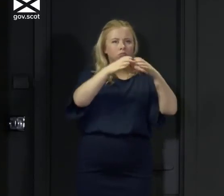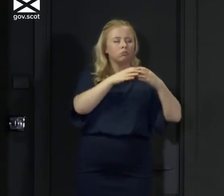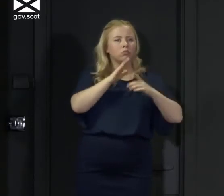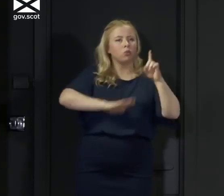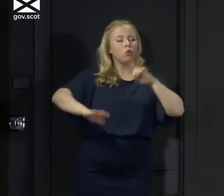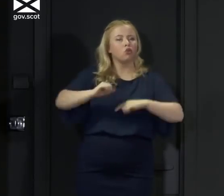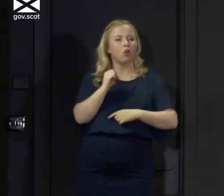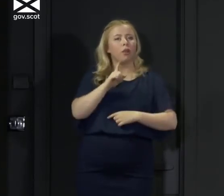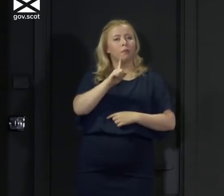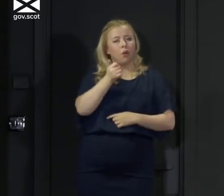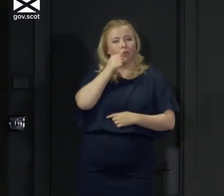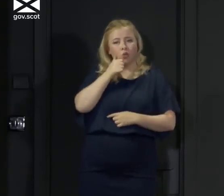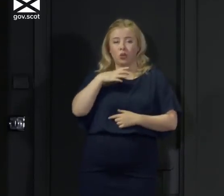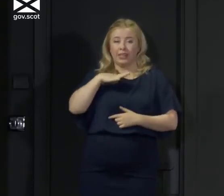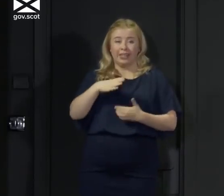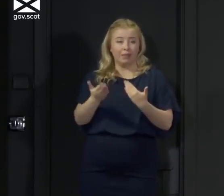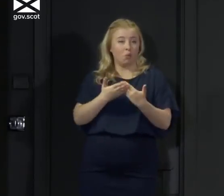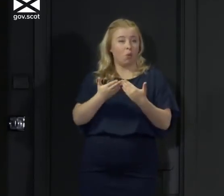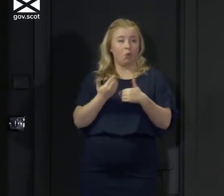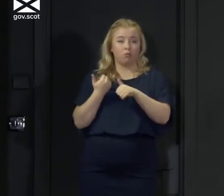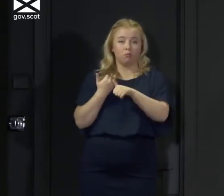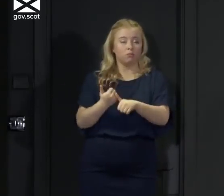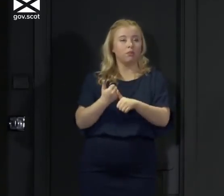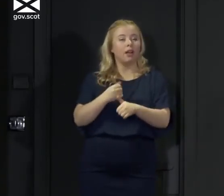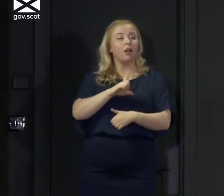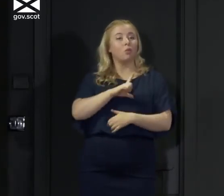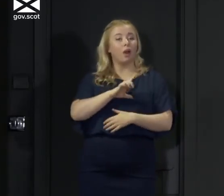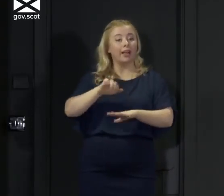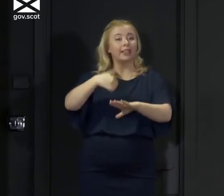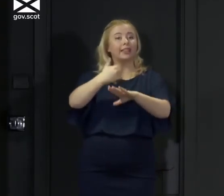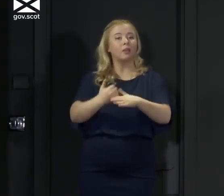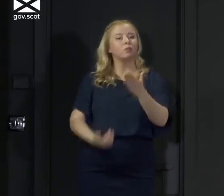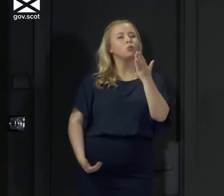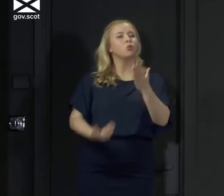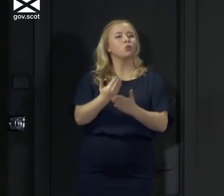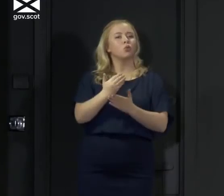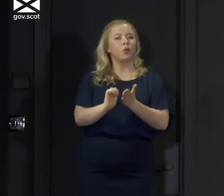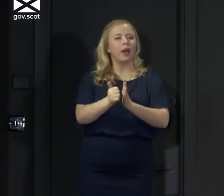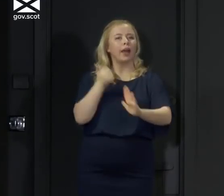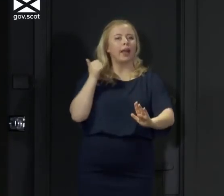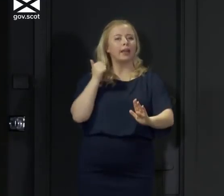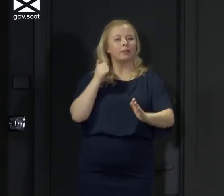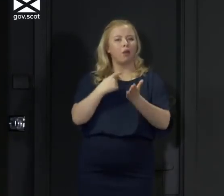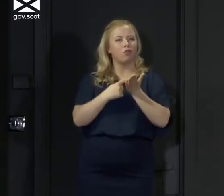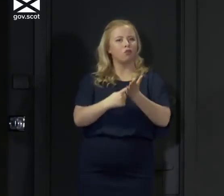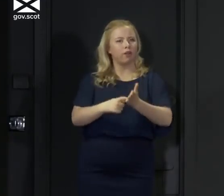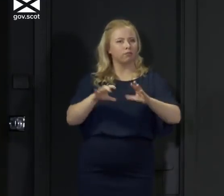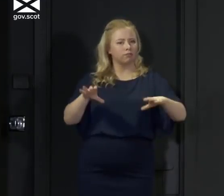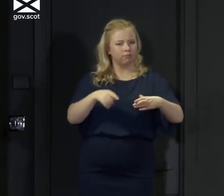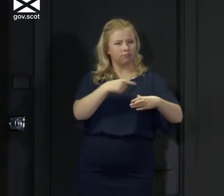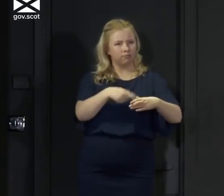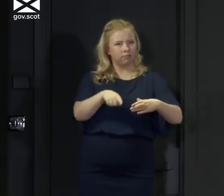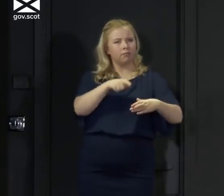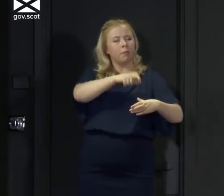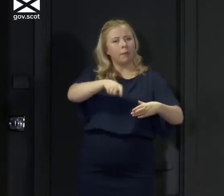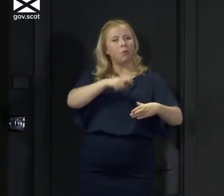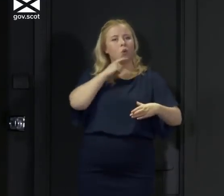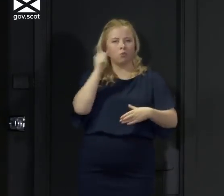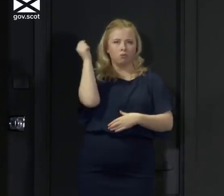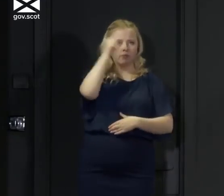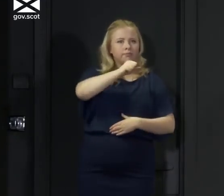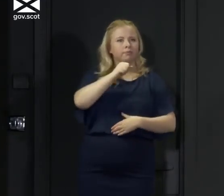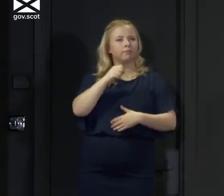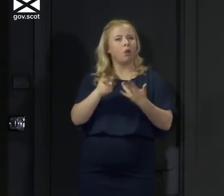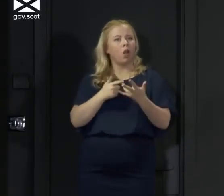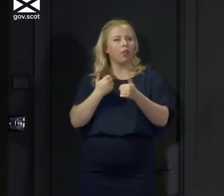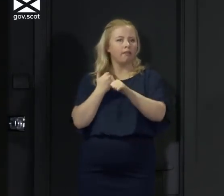well need to do more. And for that reason, I am establishing a new expert reference group made up of academics and other